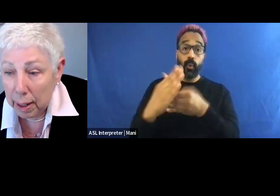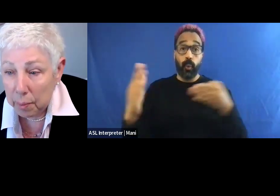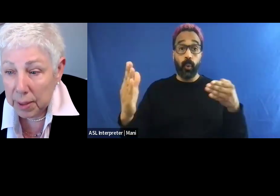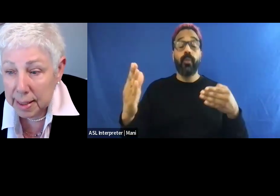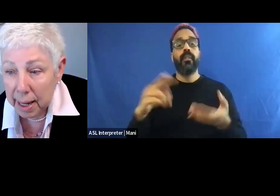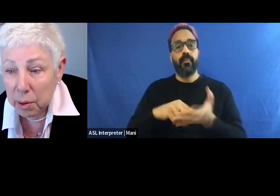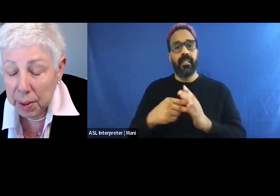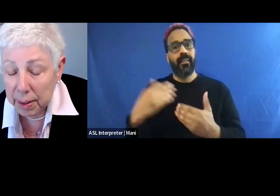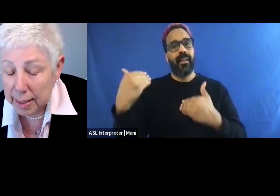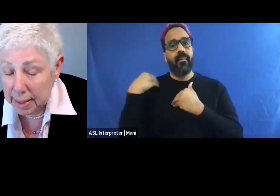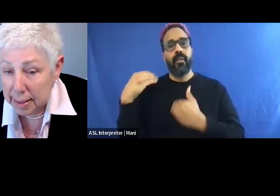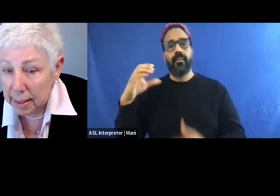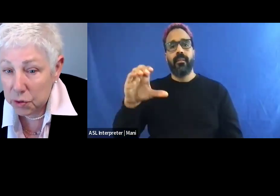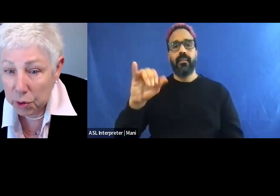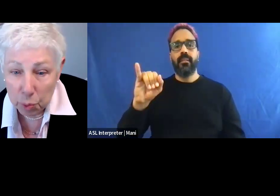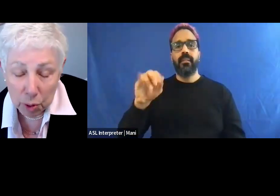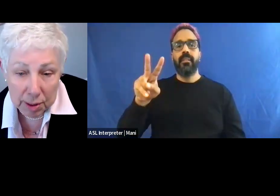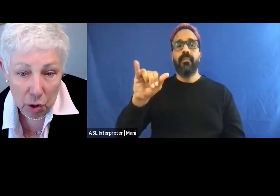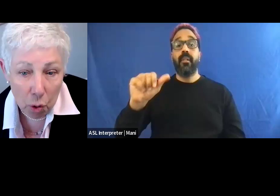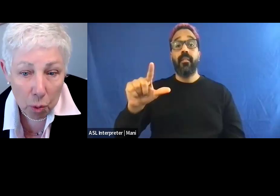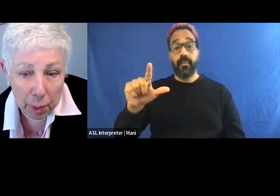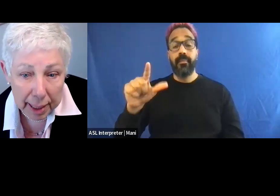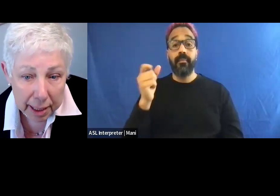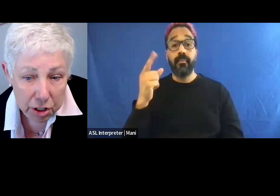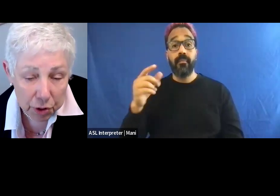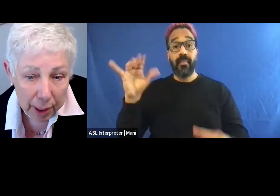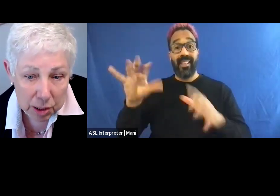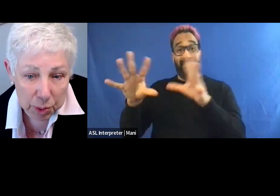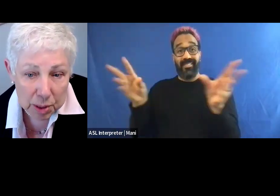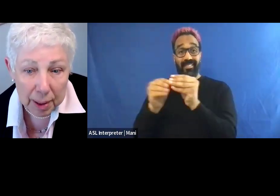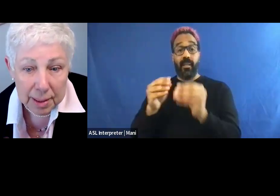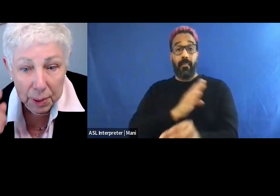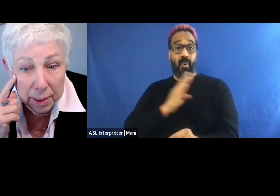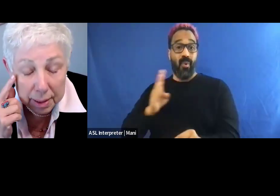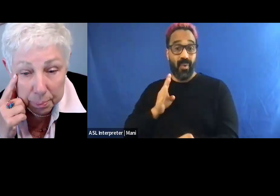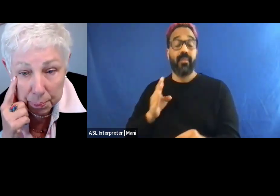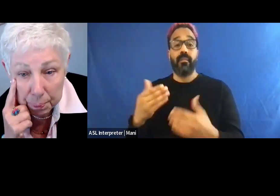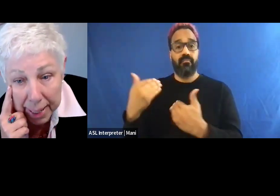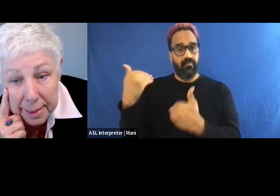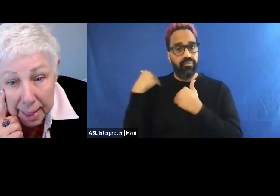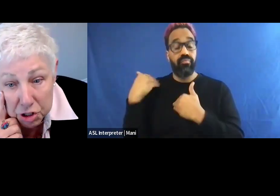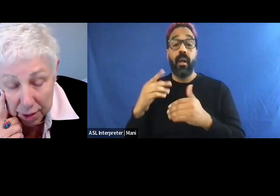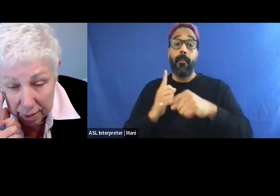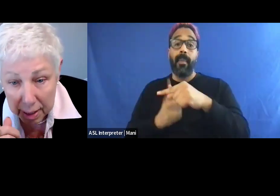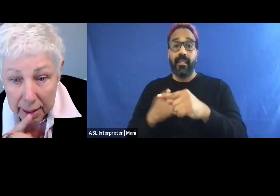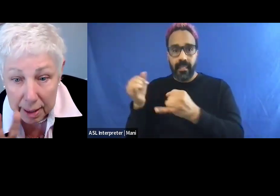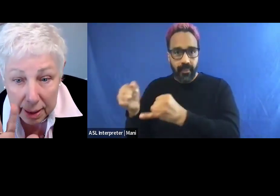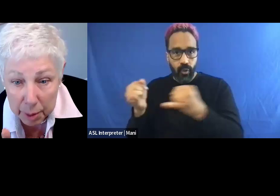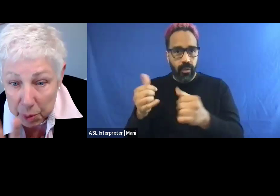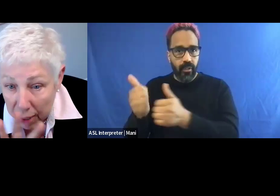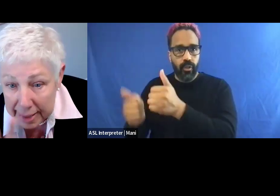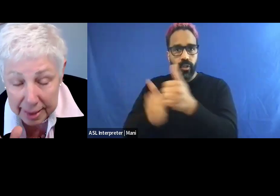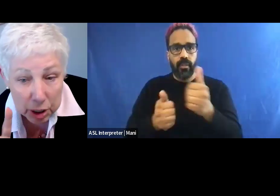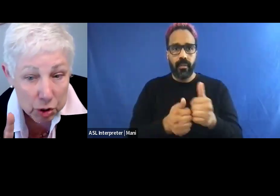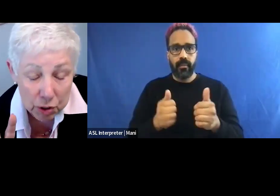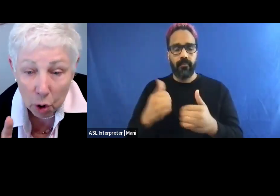So this accountability, as I said, is for the board as a whole, but each of you has a responsibility to pay attention. Keep